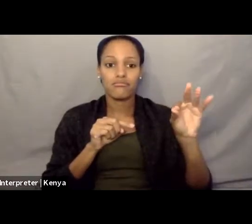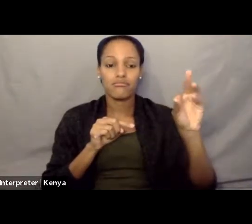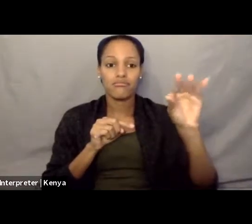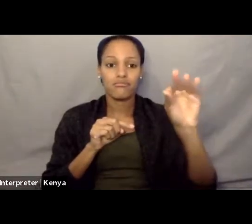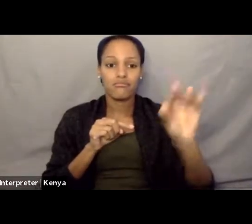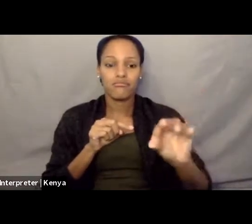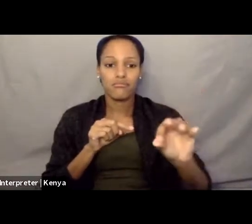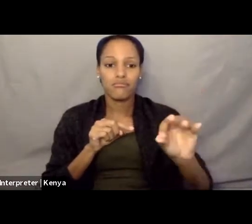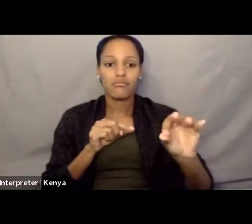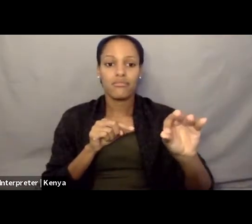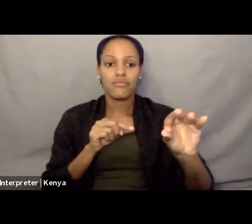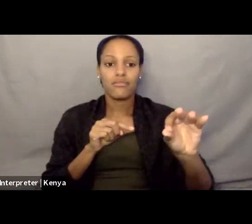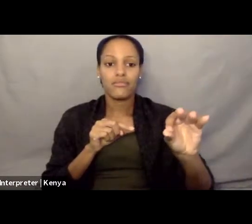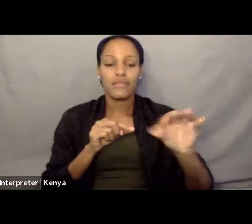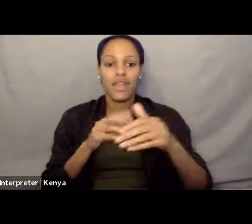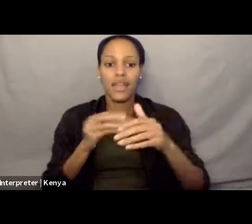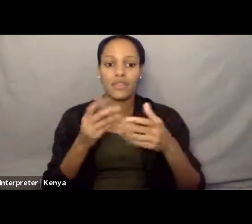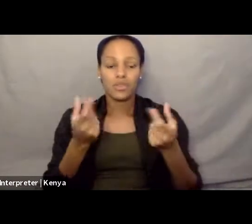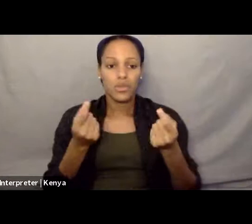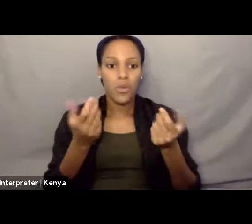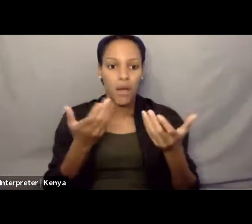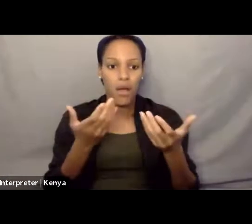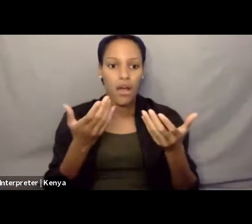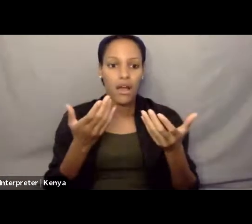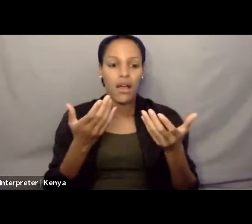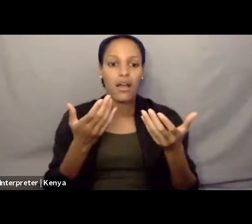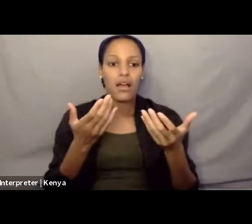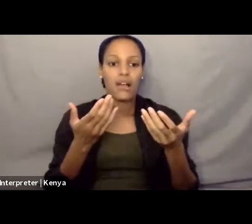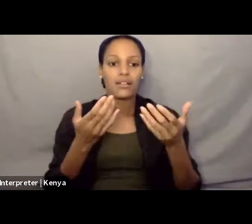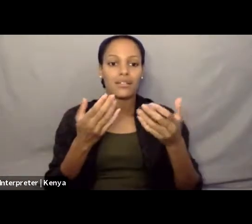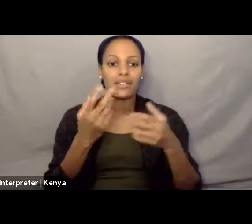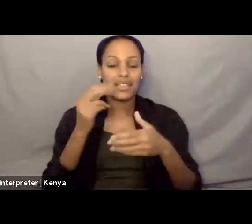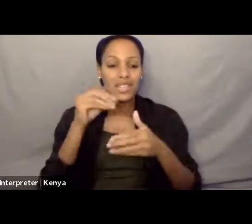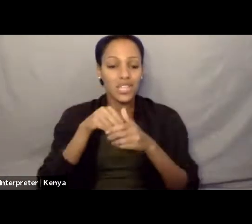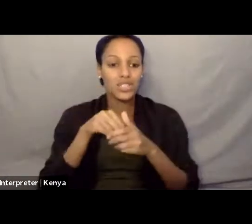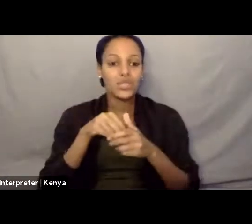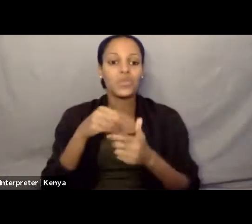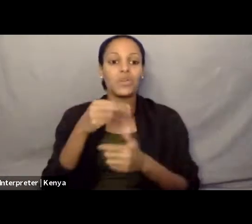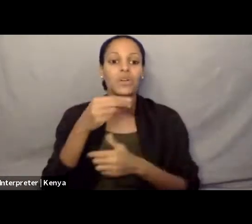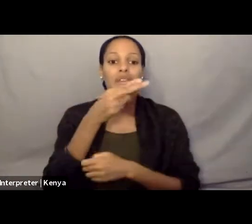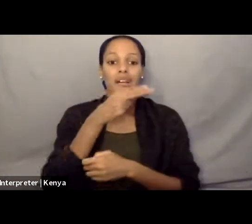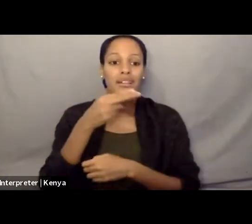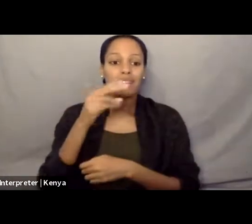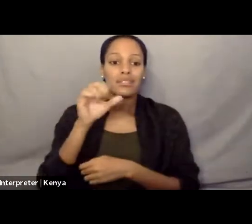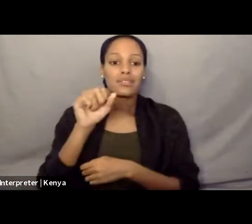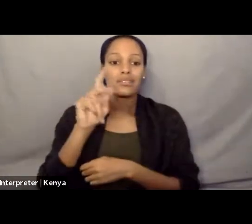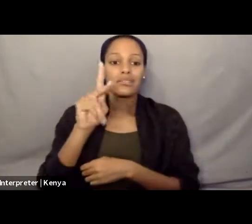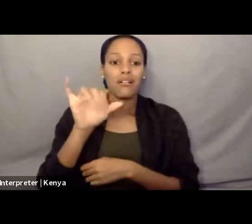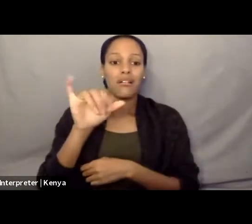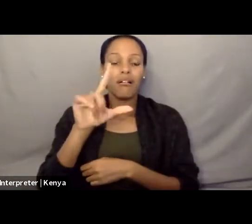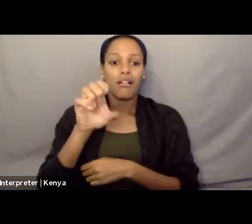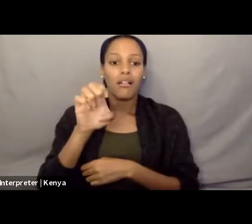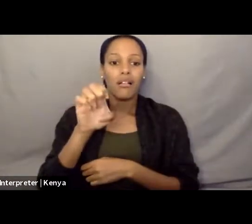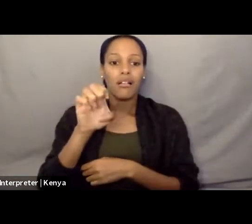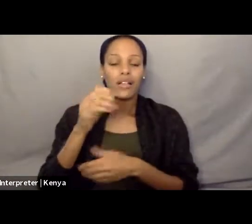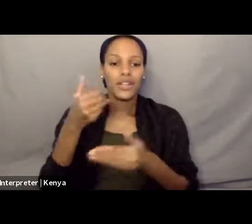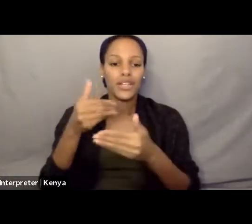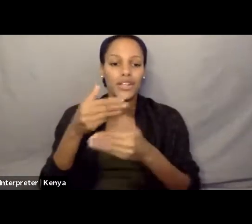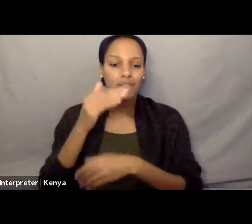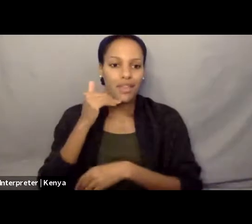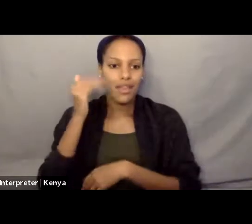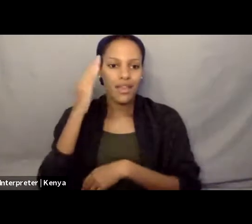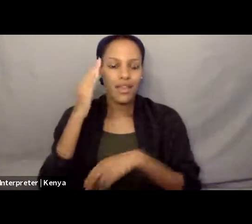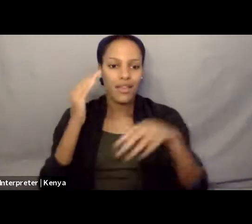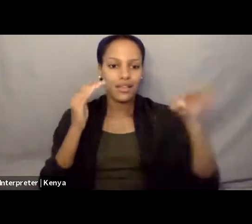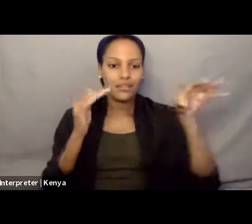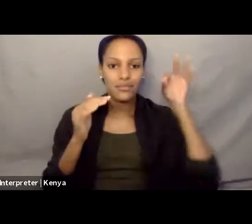hair, and dipped its beak neck deep into the honeysuckle just behind my new friend's head, its wings almost